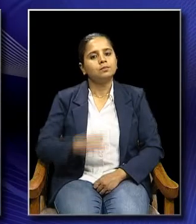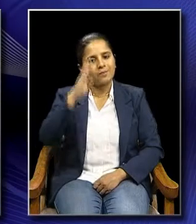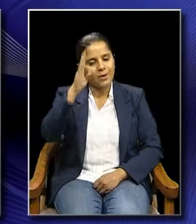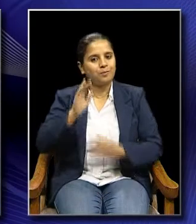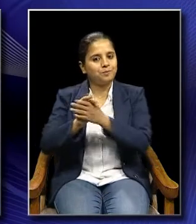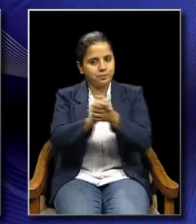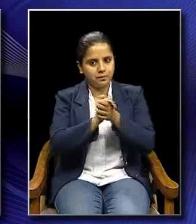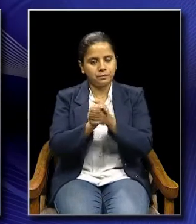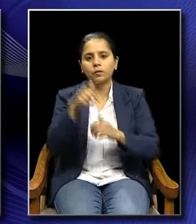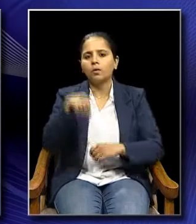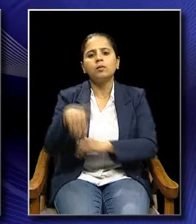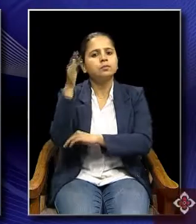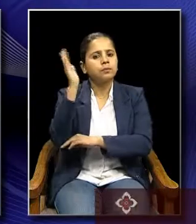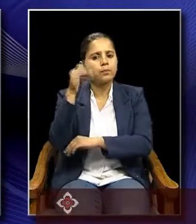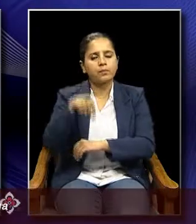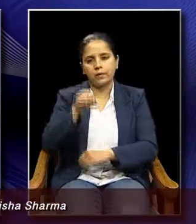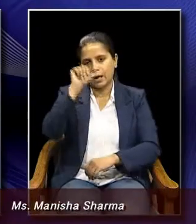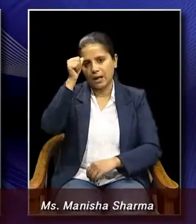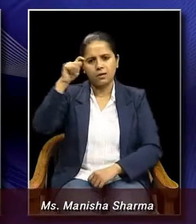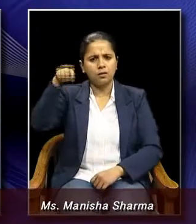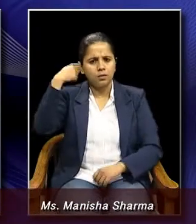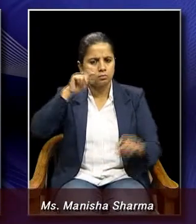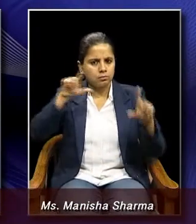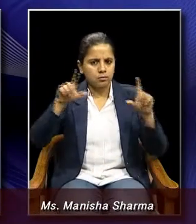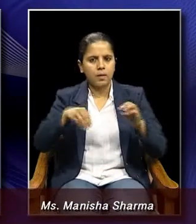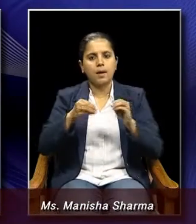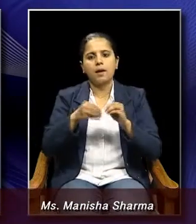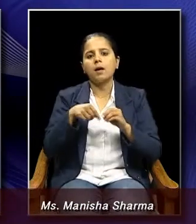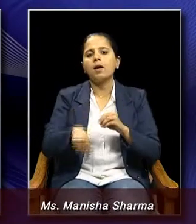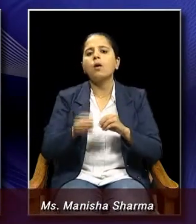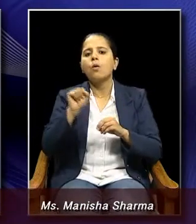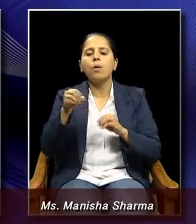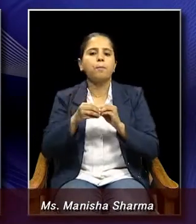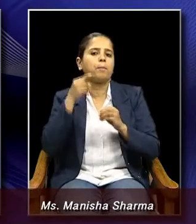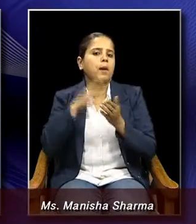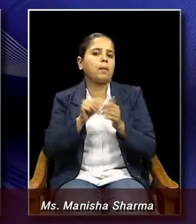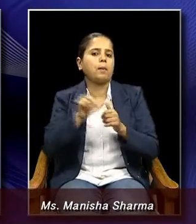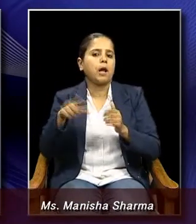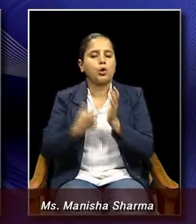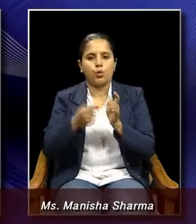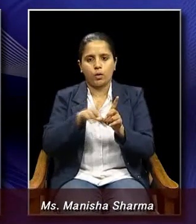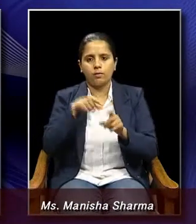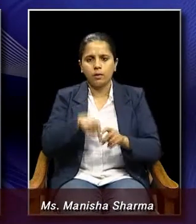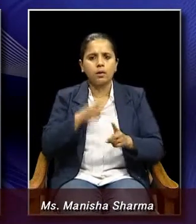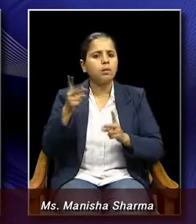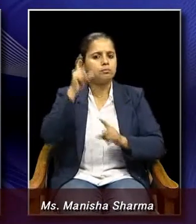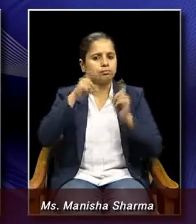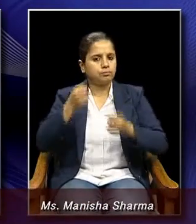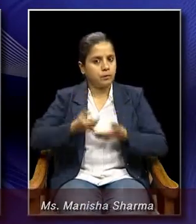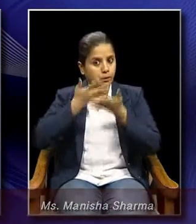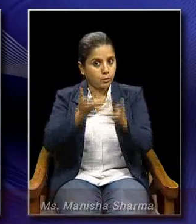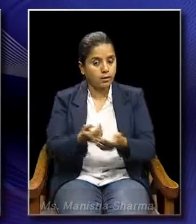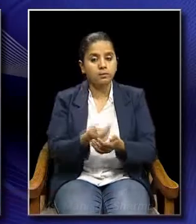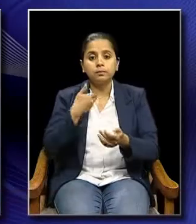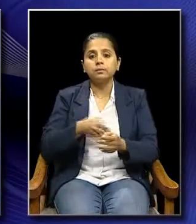Hello friends, today's lecture is on Hindi Cinema and Bimal Roy. Today's lecture is the symbolic expression, and as